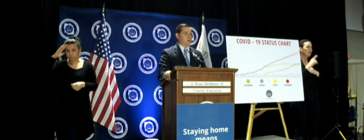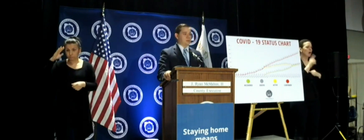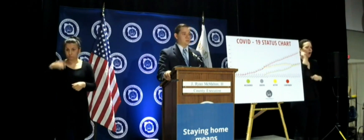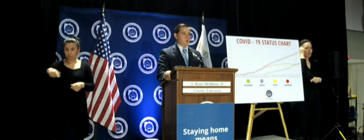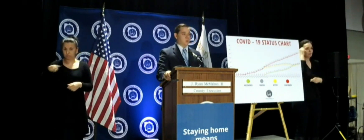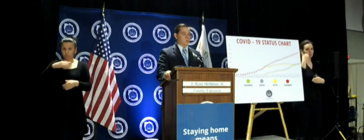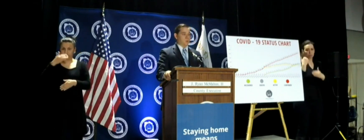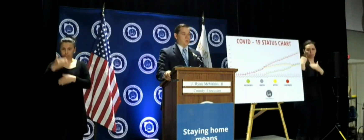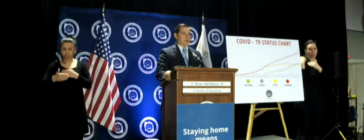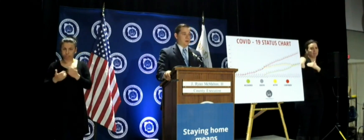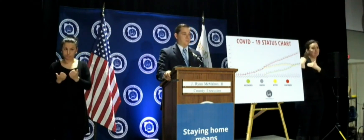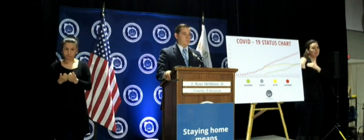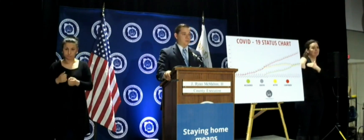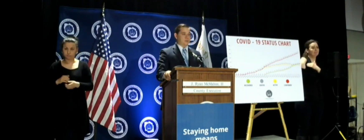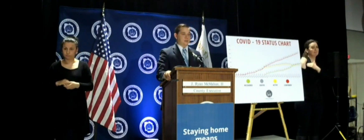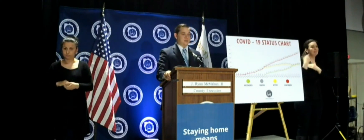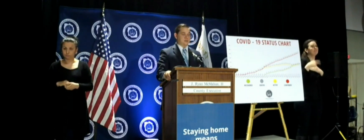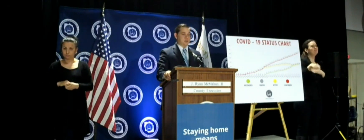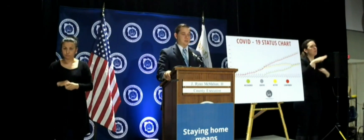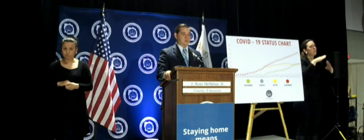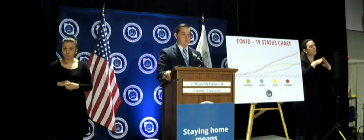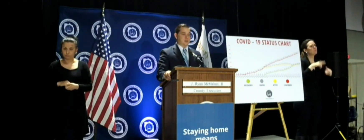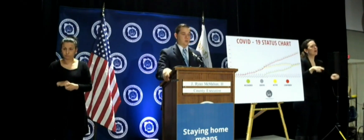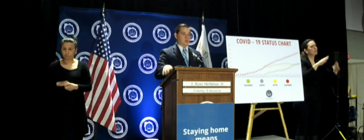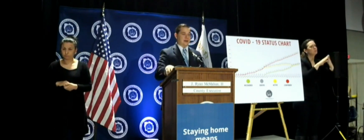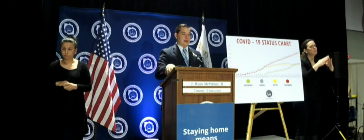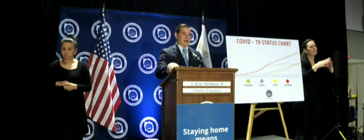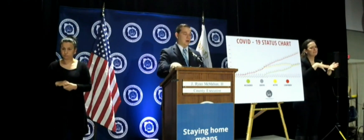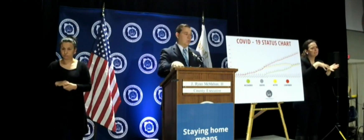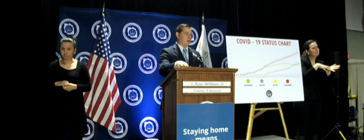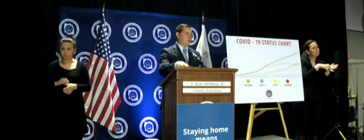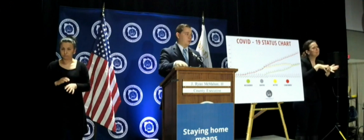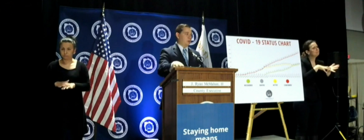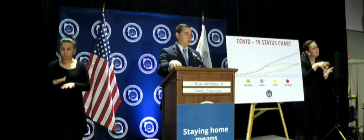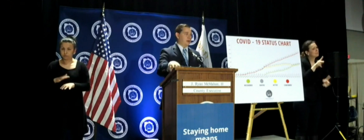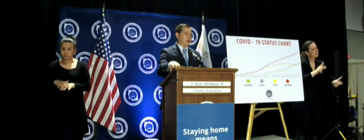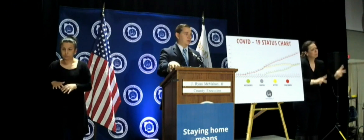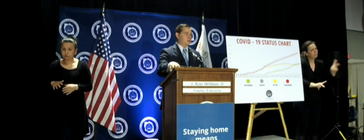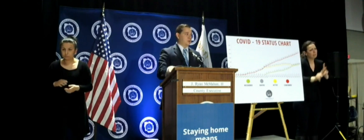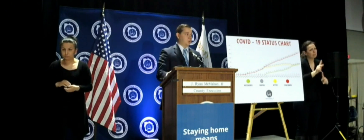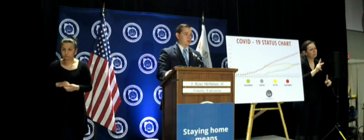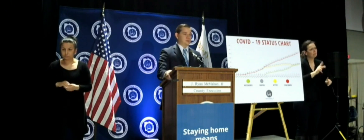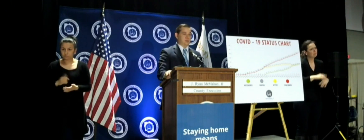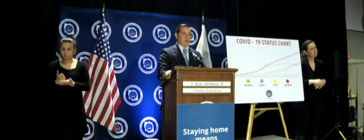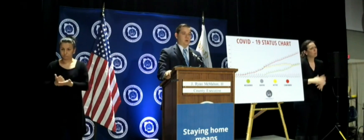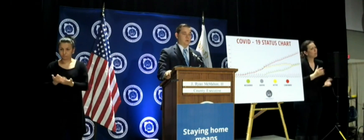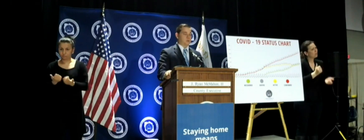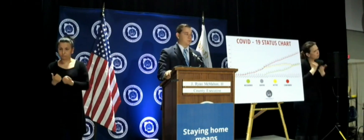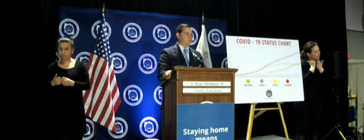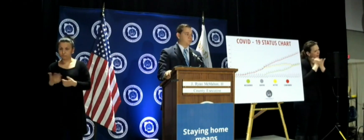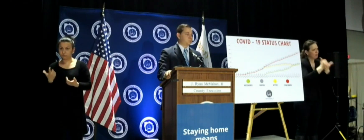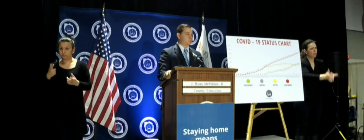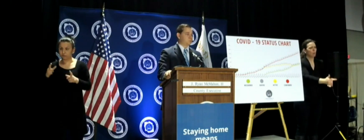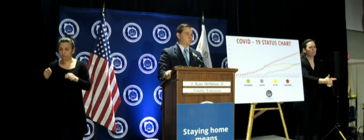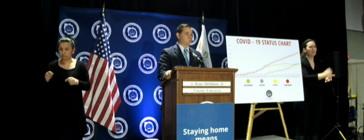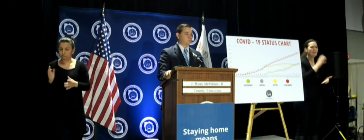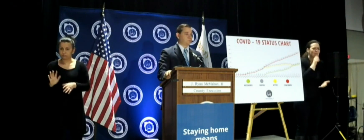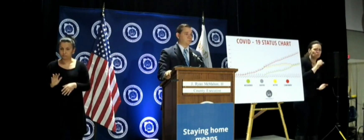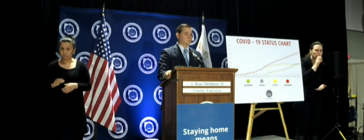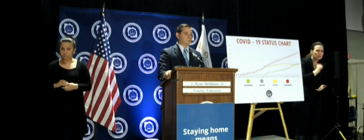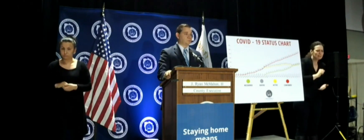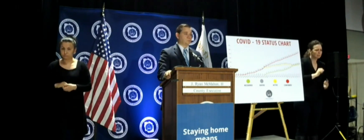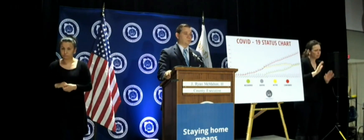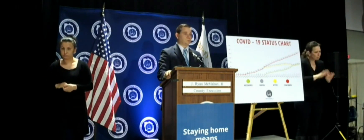vulnerable, and so we take that seriously, and we want to help every way we can with our state partners.